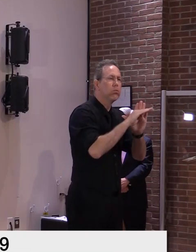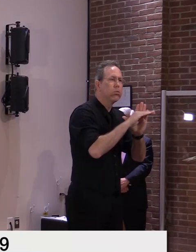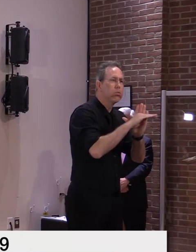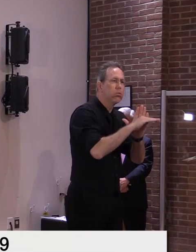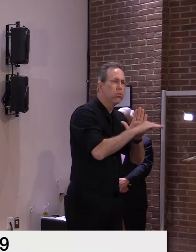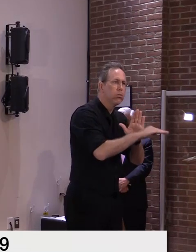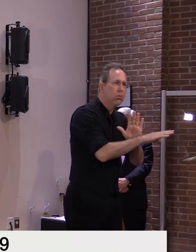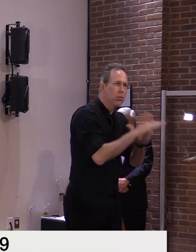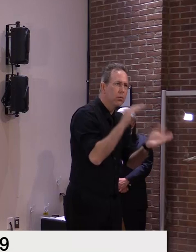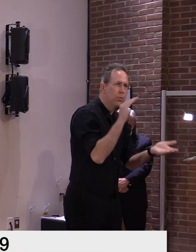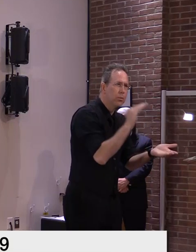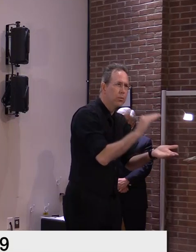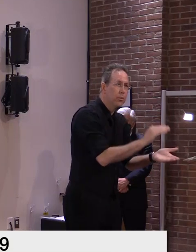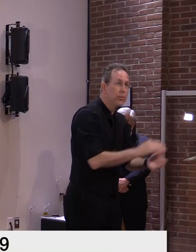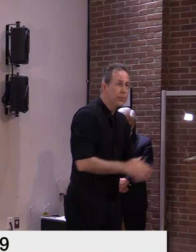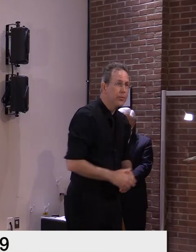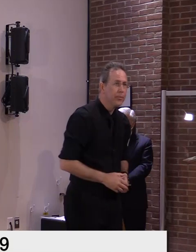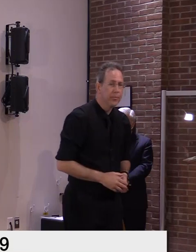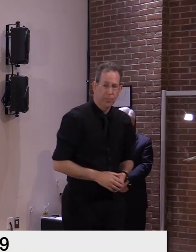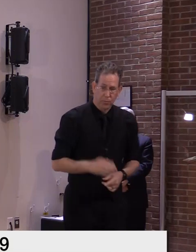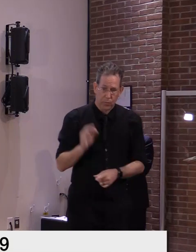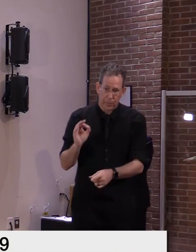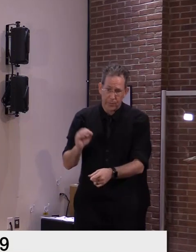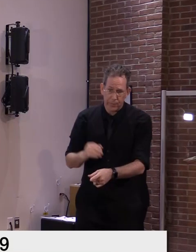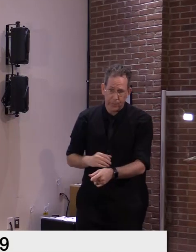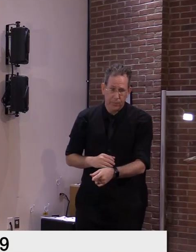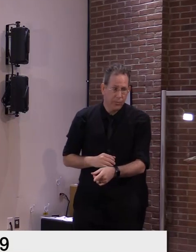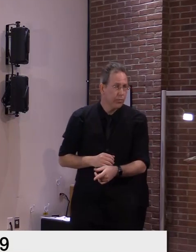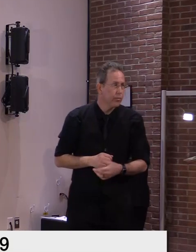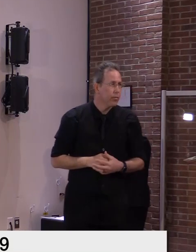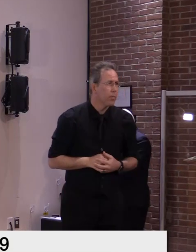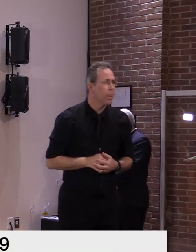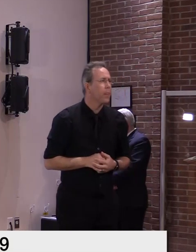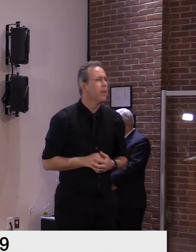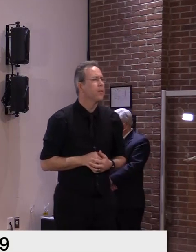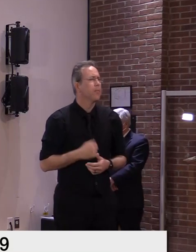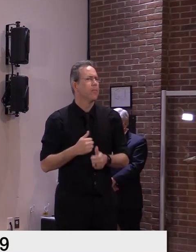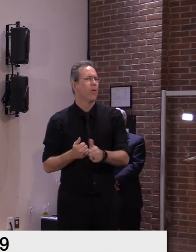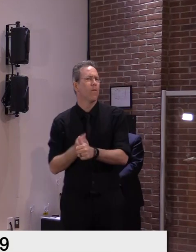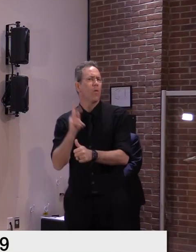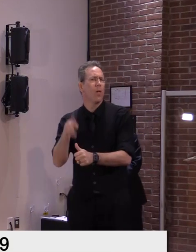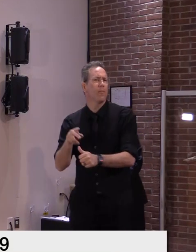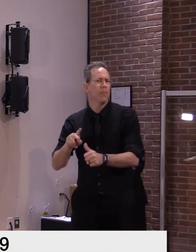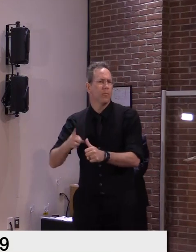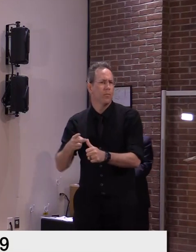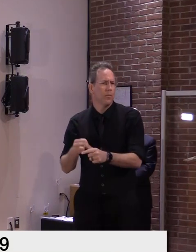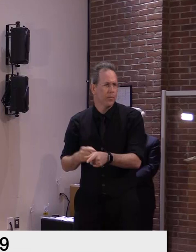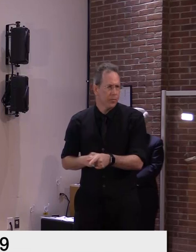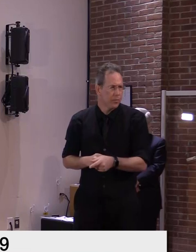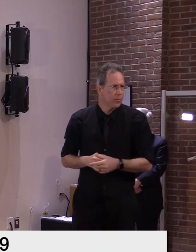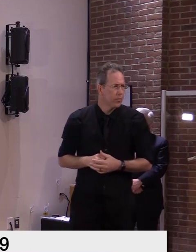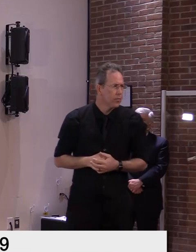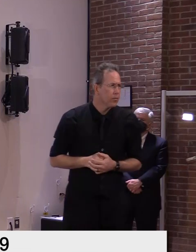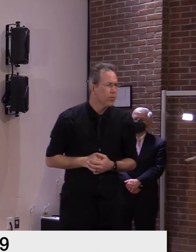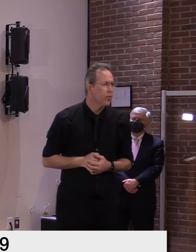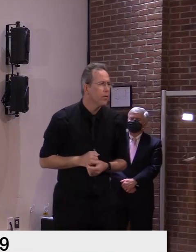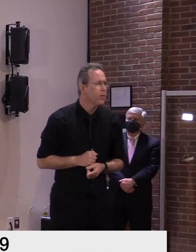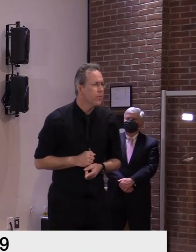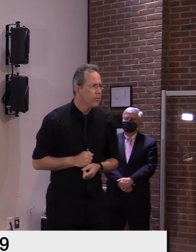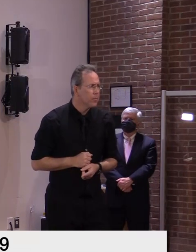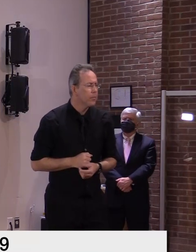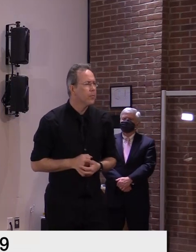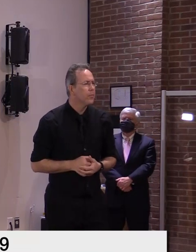It does. I mean, I just, you know, it seems Vermont, I mean, we are experiencing some of the highest case counts we've had throughout the